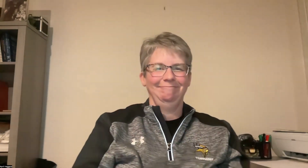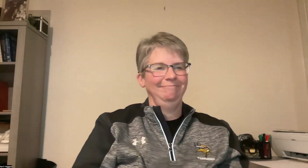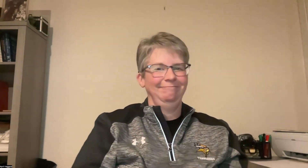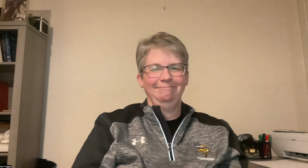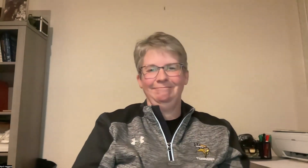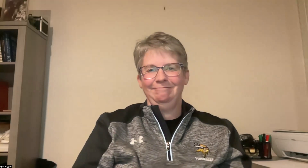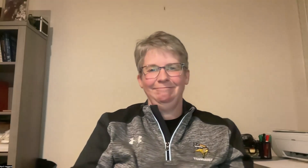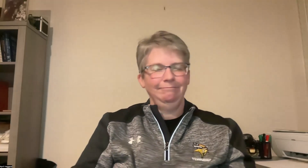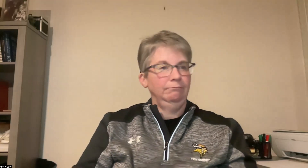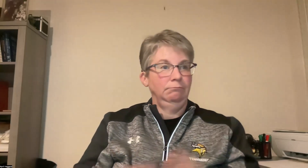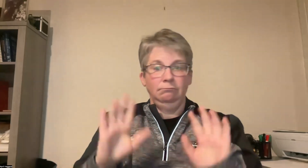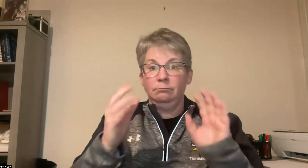Jen.